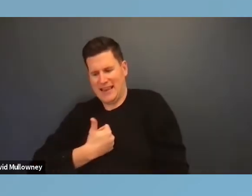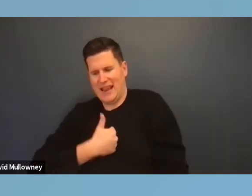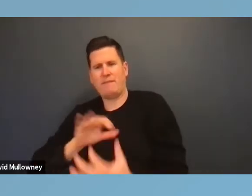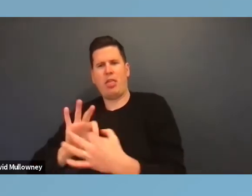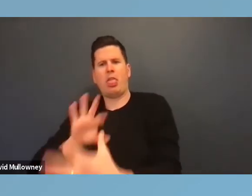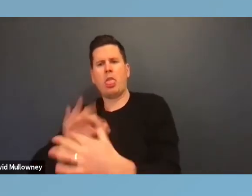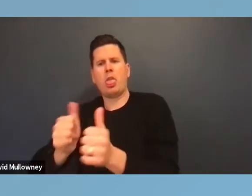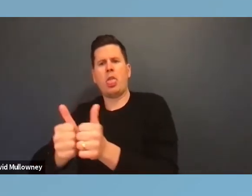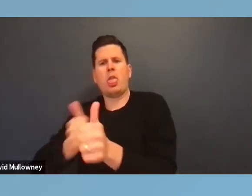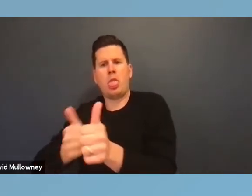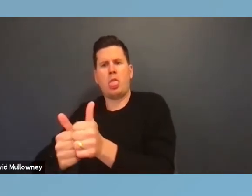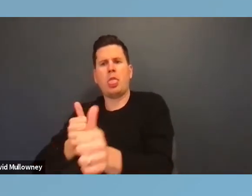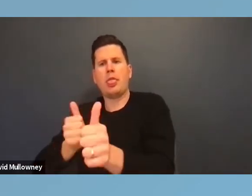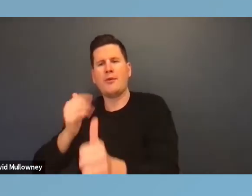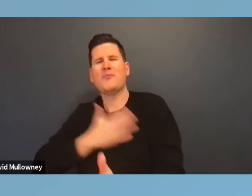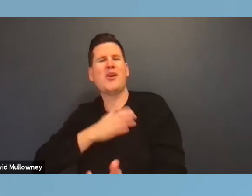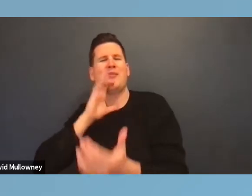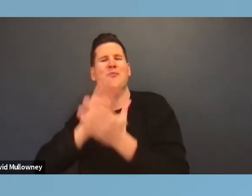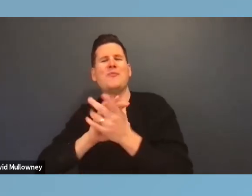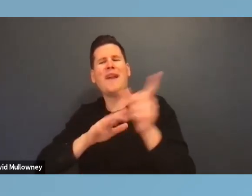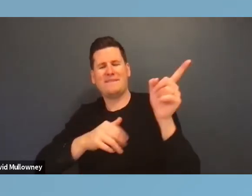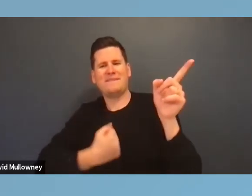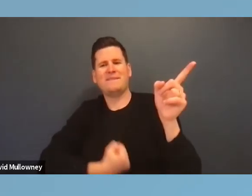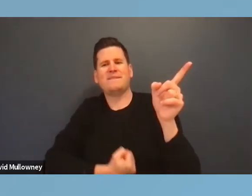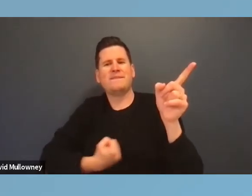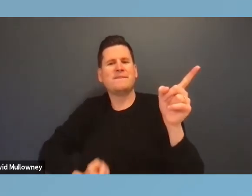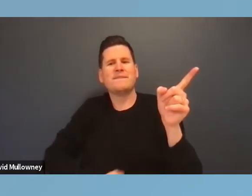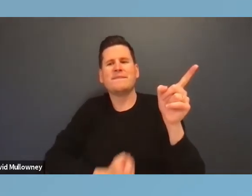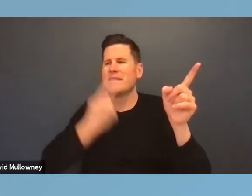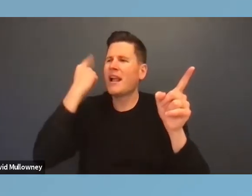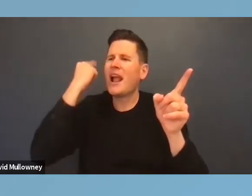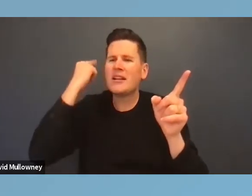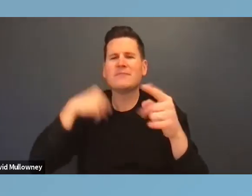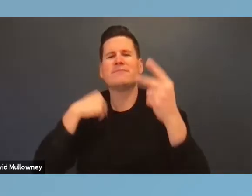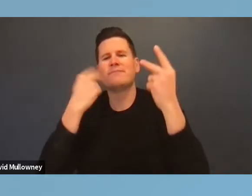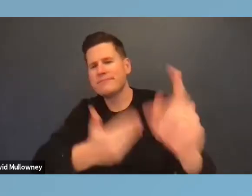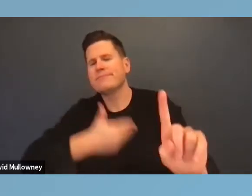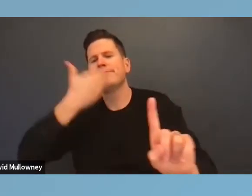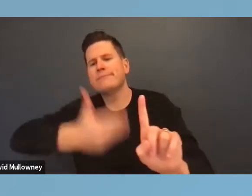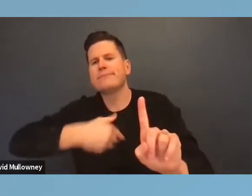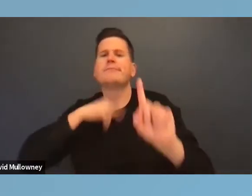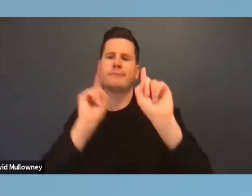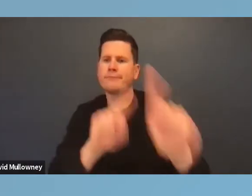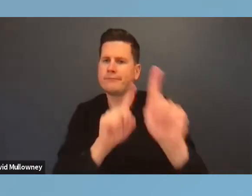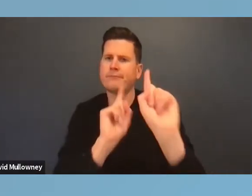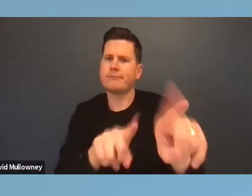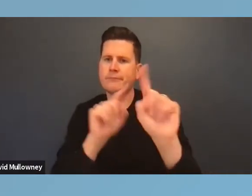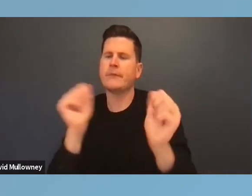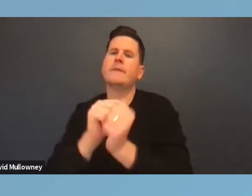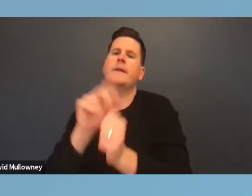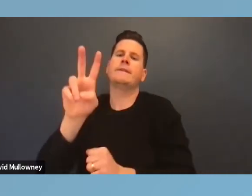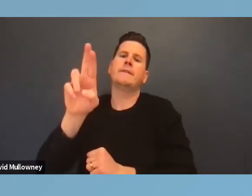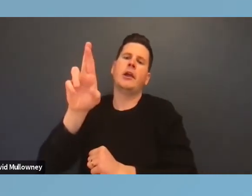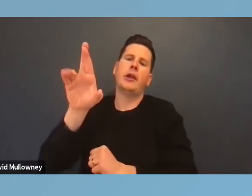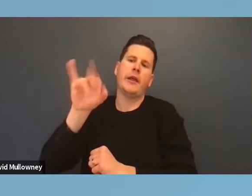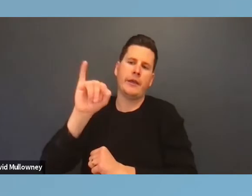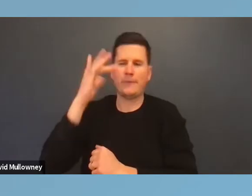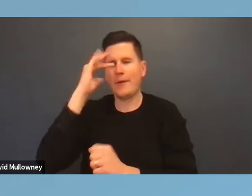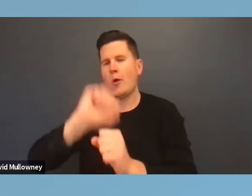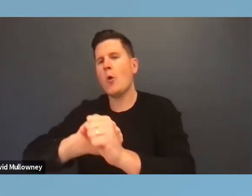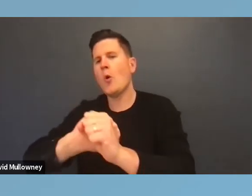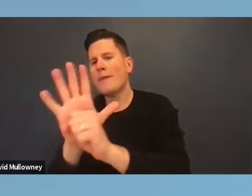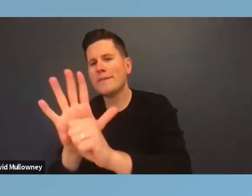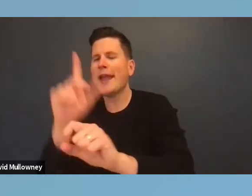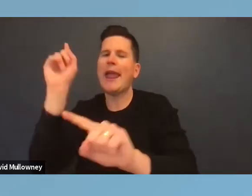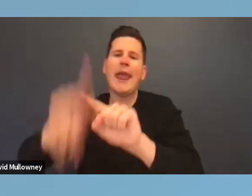smooth, but myself, I feel very disconnected. My wife last year had ultrasound appointments, and they would always